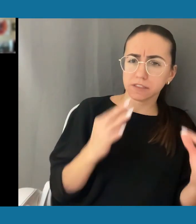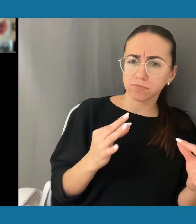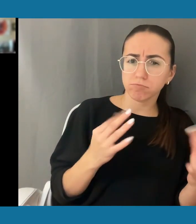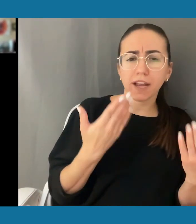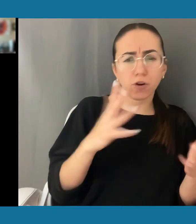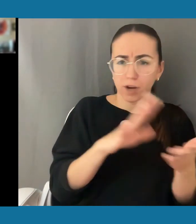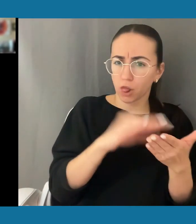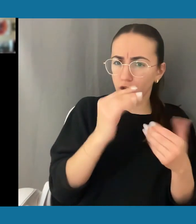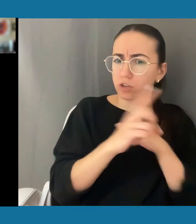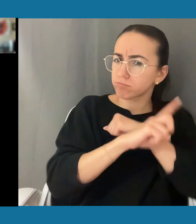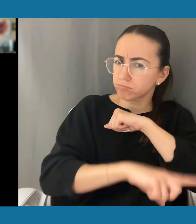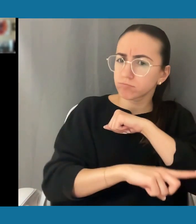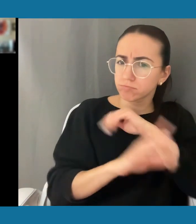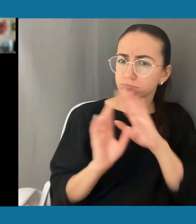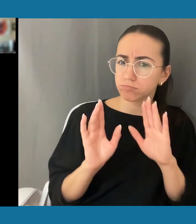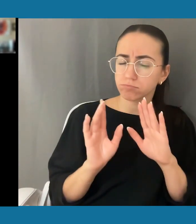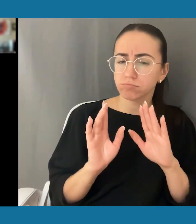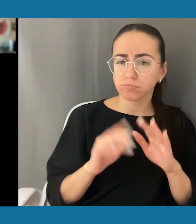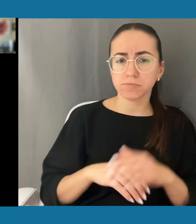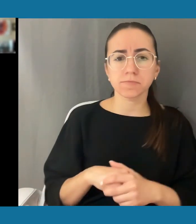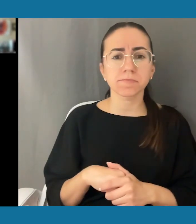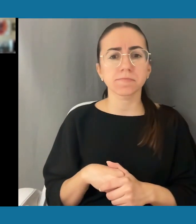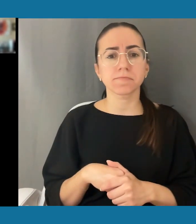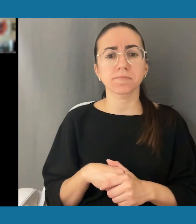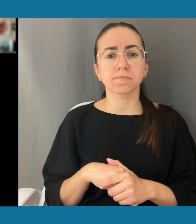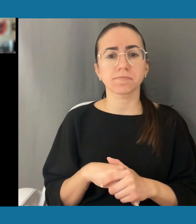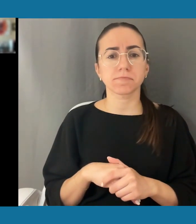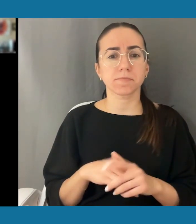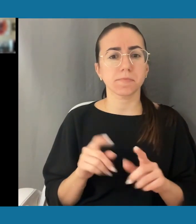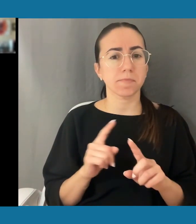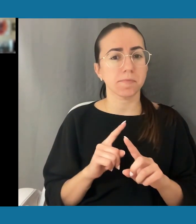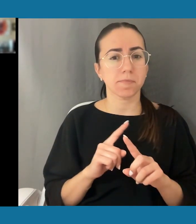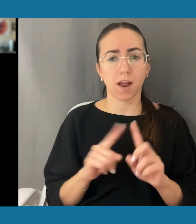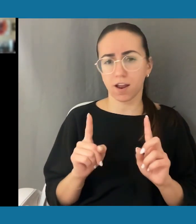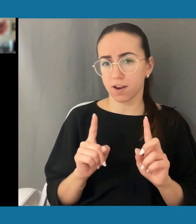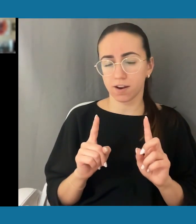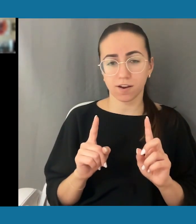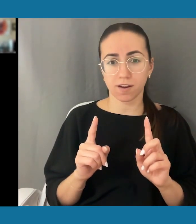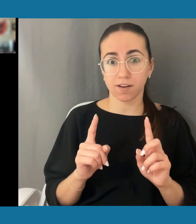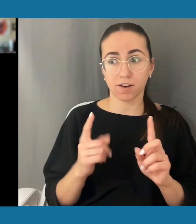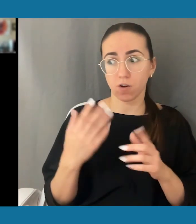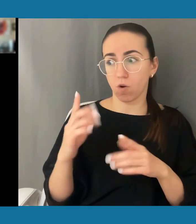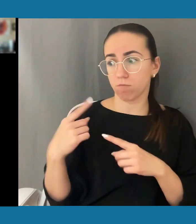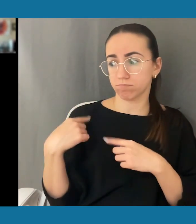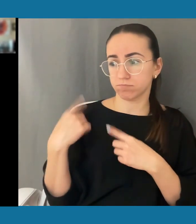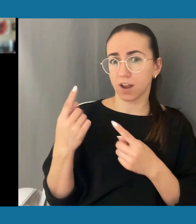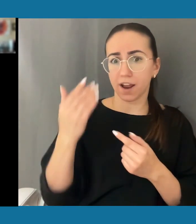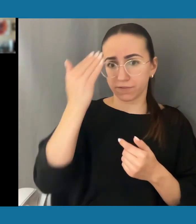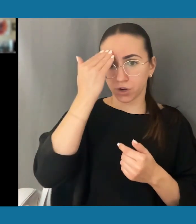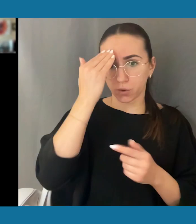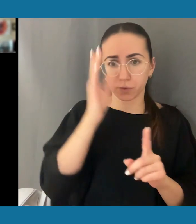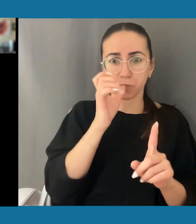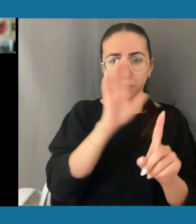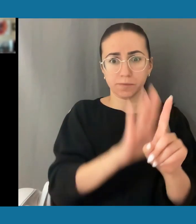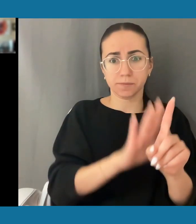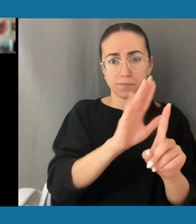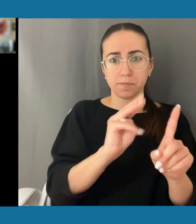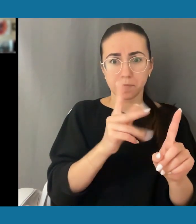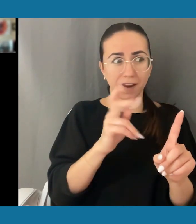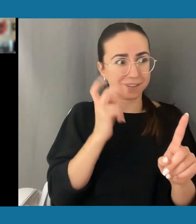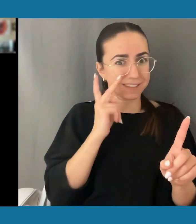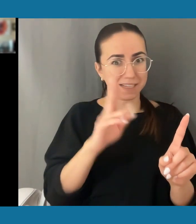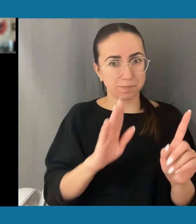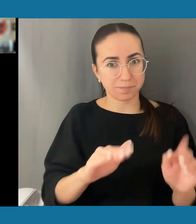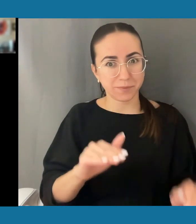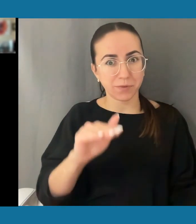And even in the time that I've known Mike, you know, we've seen him grow as a person and because he is able to